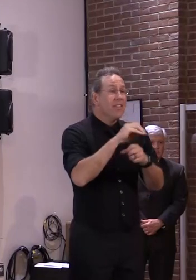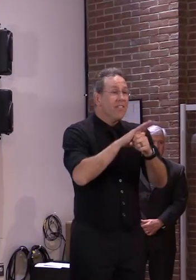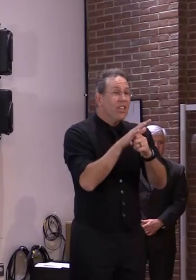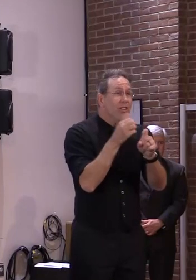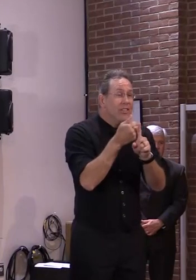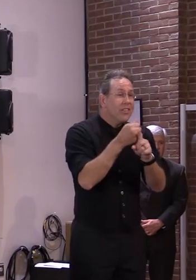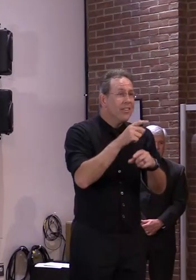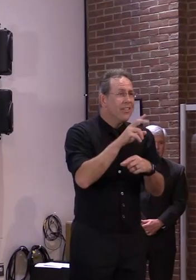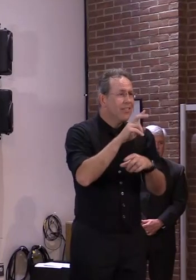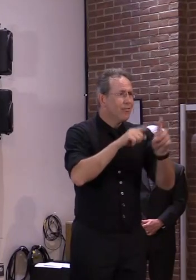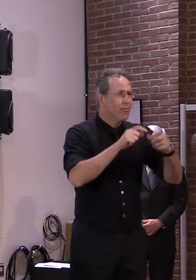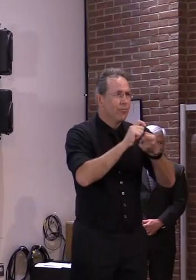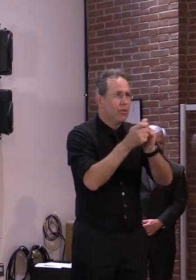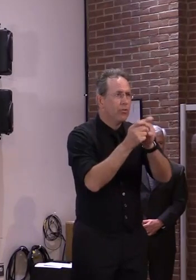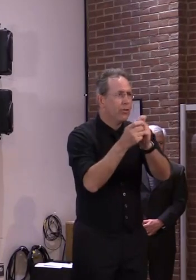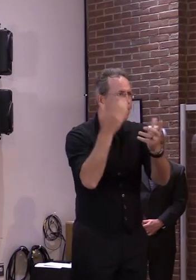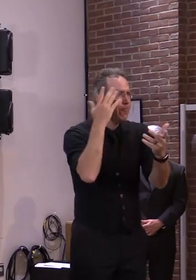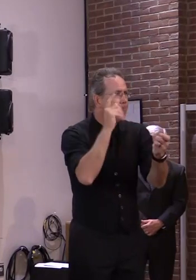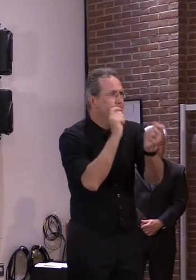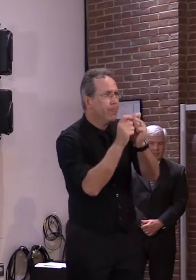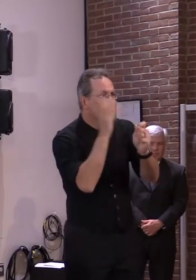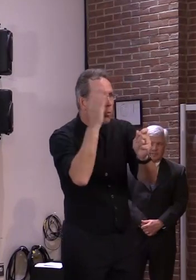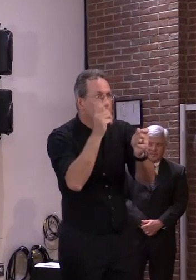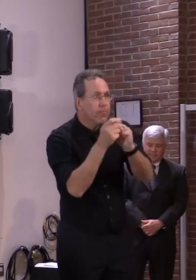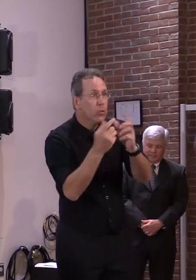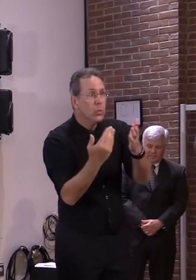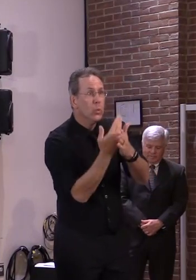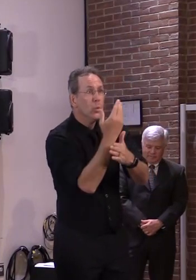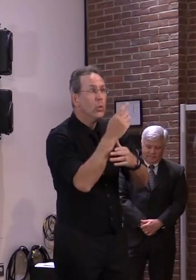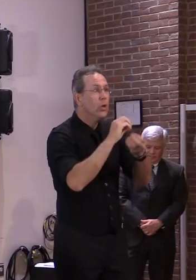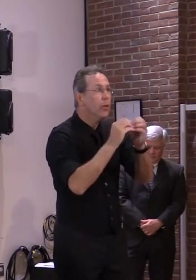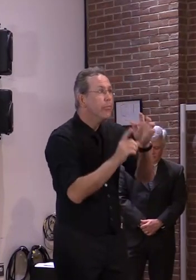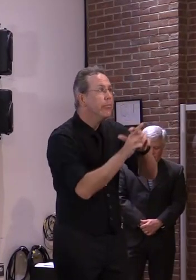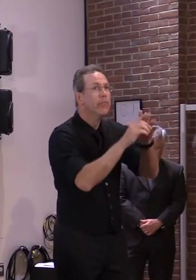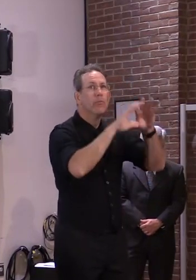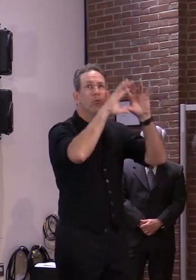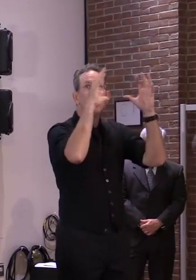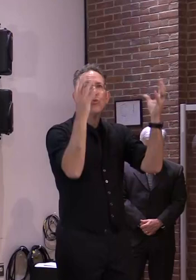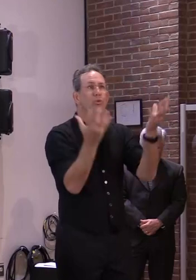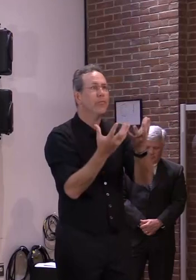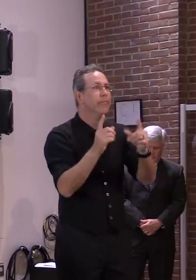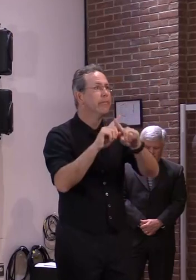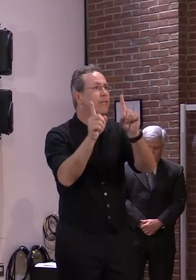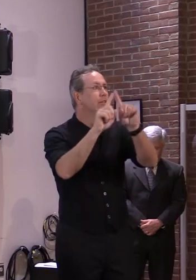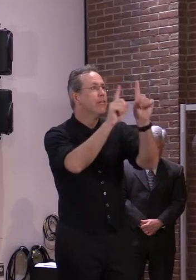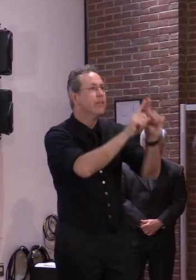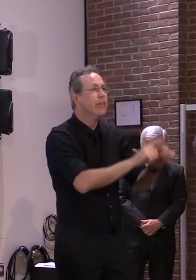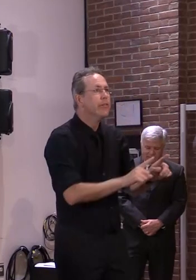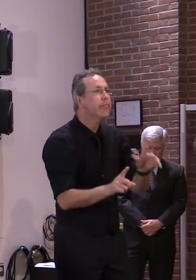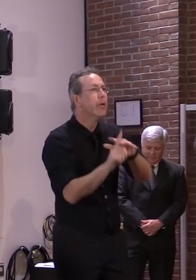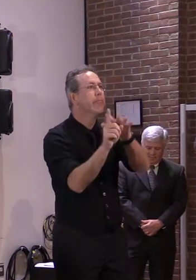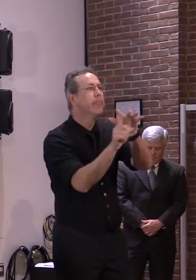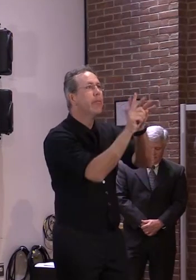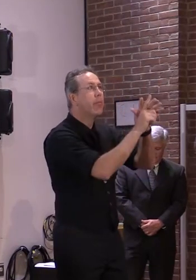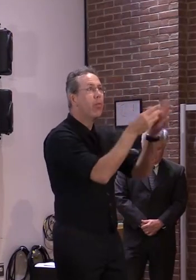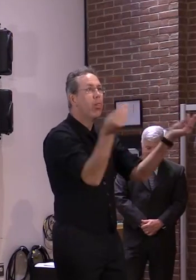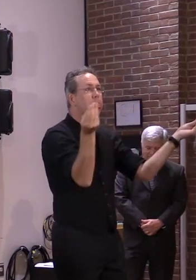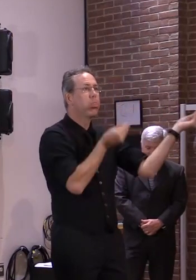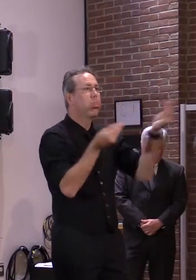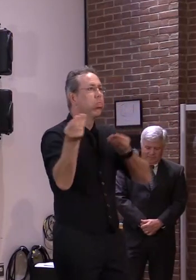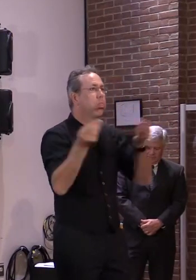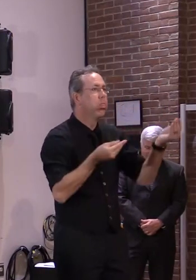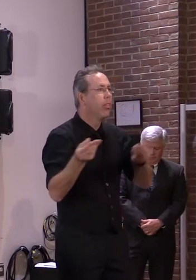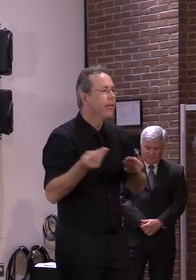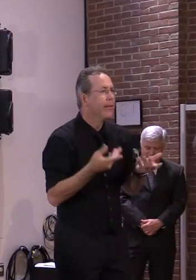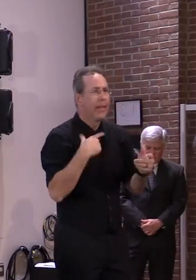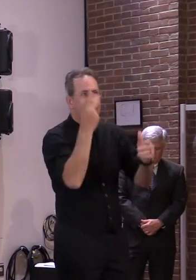challenging because what's going to happen with the Delta variant in the United States? It's starting to play out now, but we have to wait and see how it